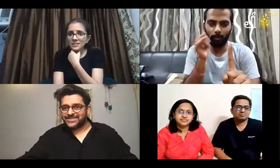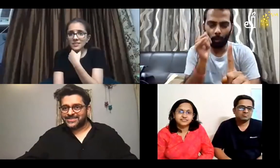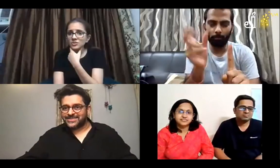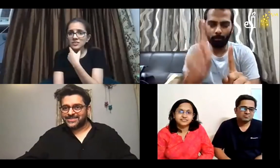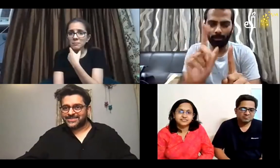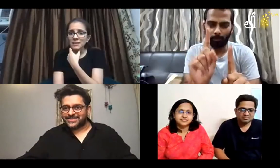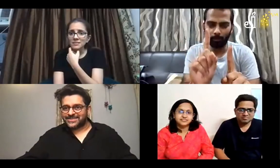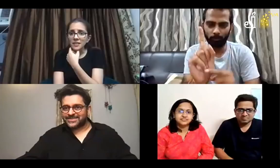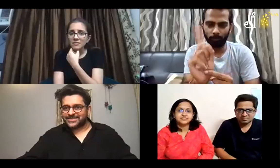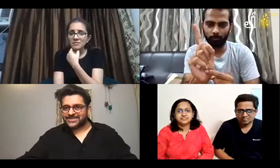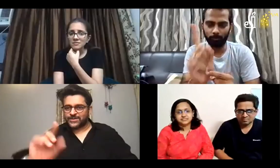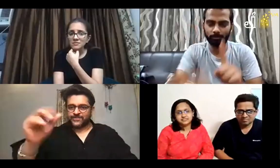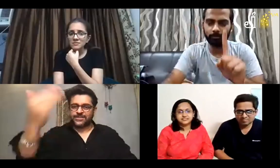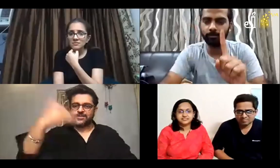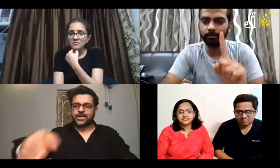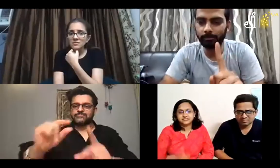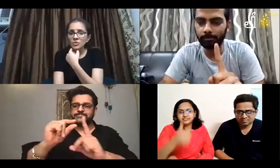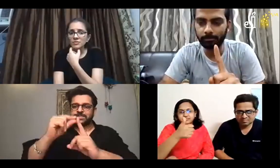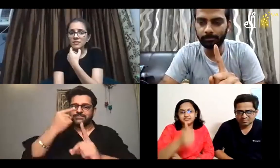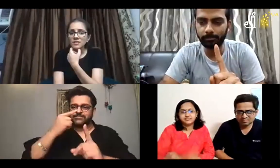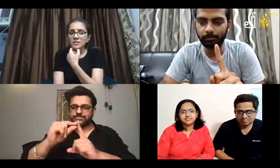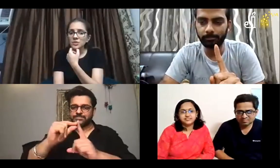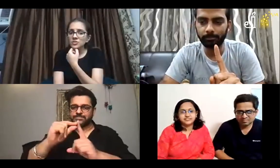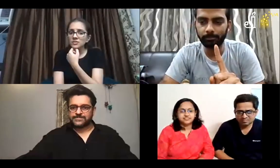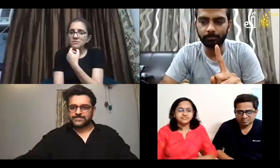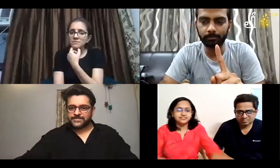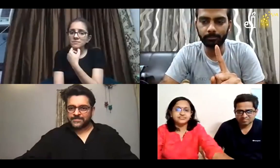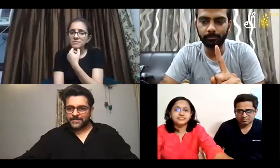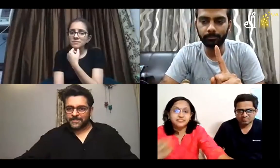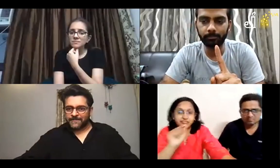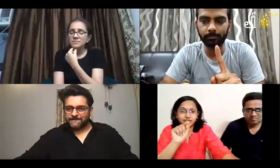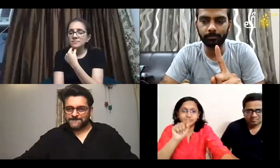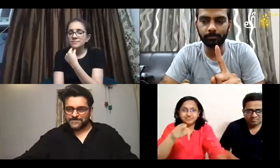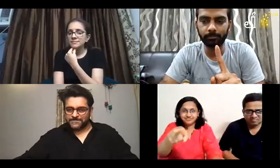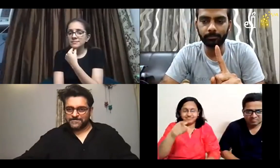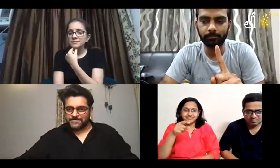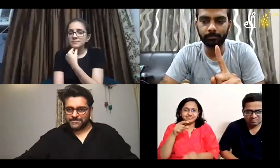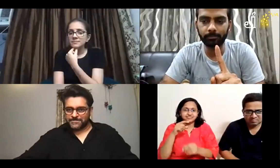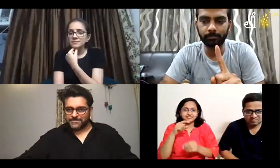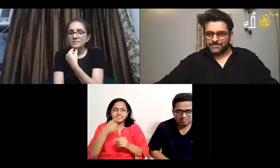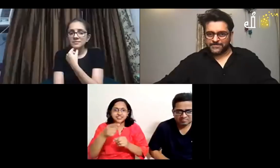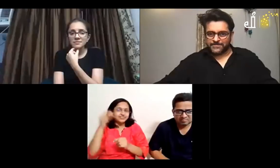I think I'll just come back again. Okay, fine. Prajakta,